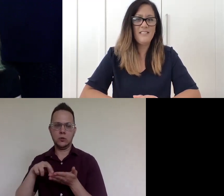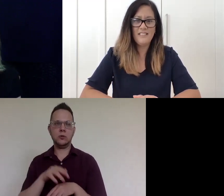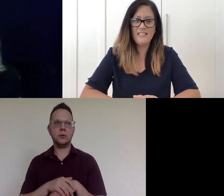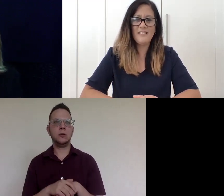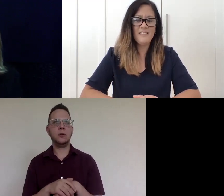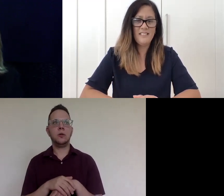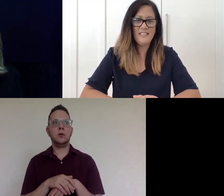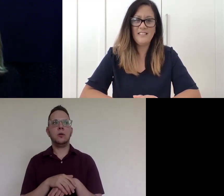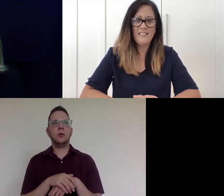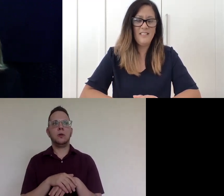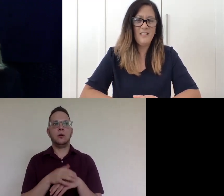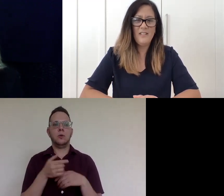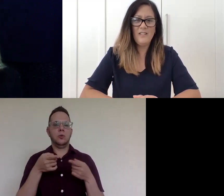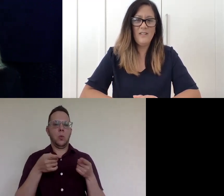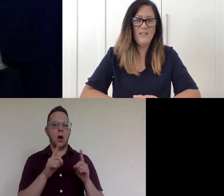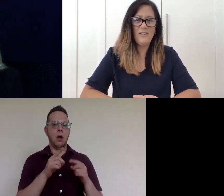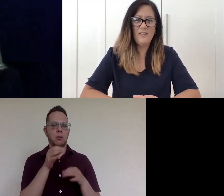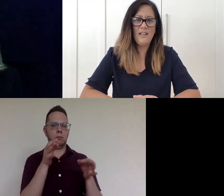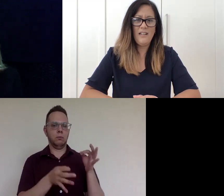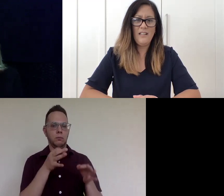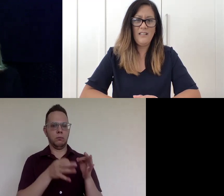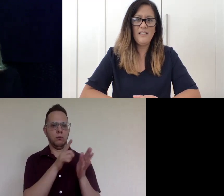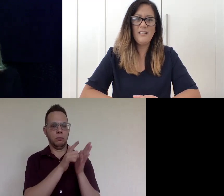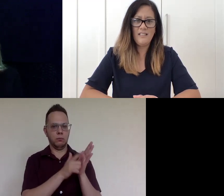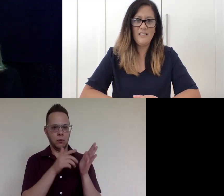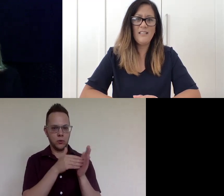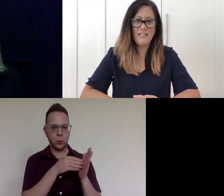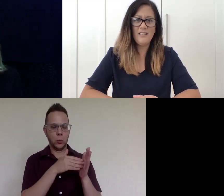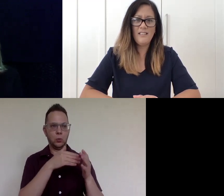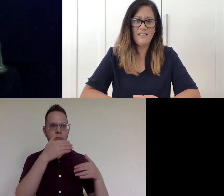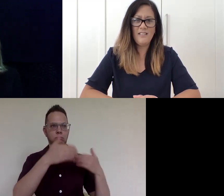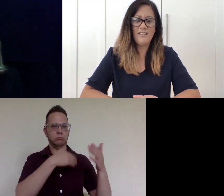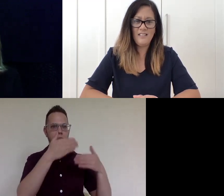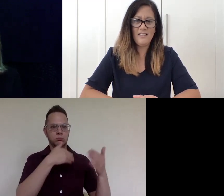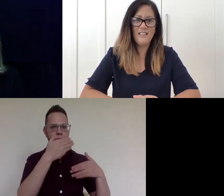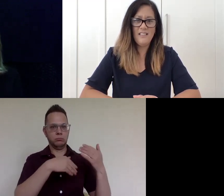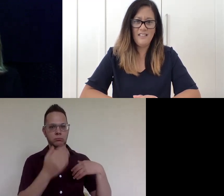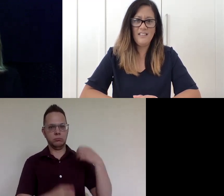research in Boston during the whole time that the court case was pending.